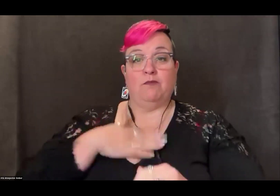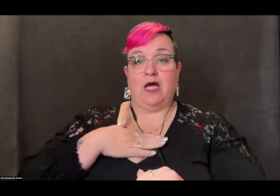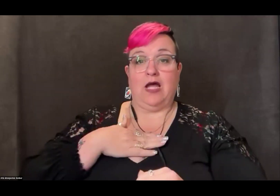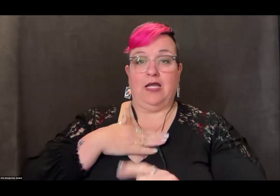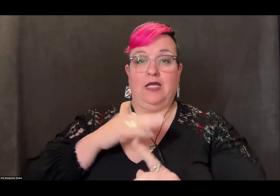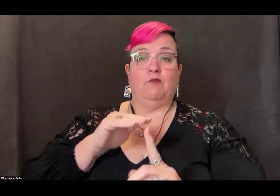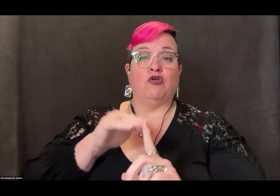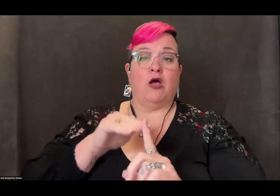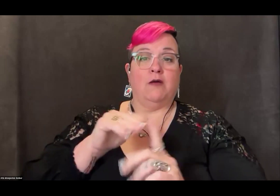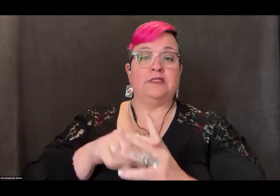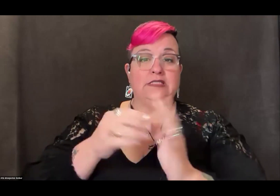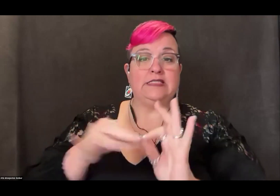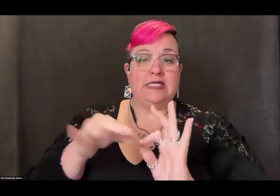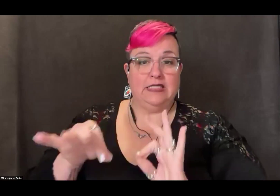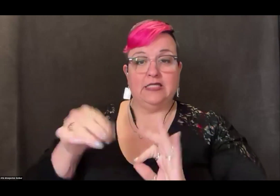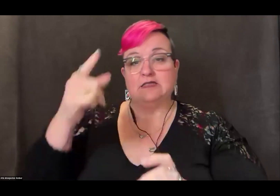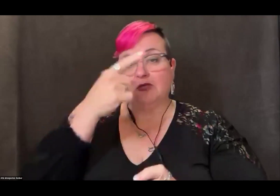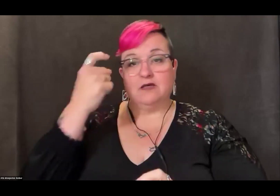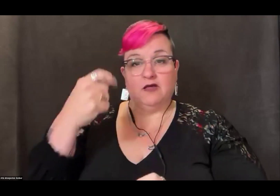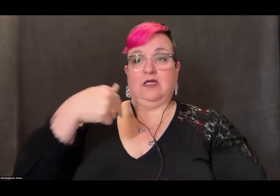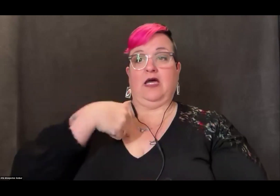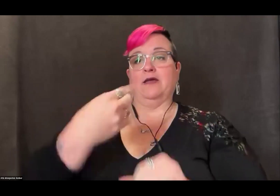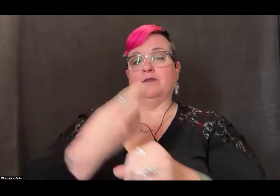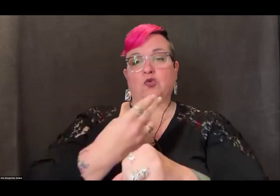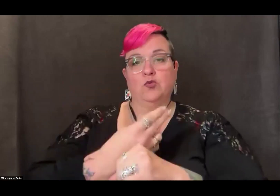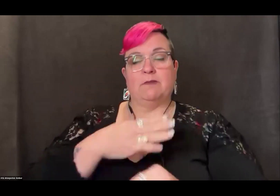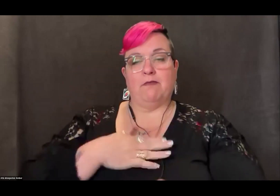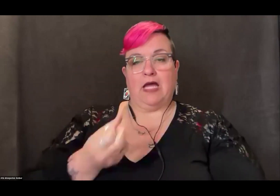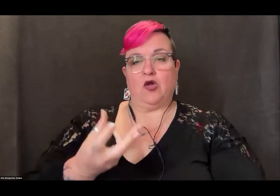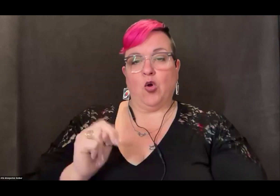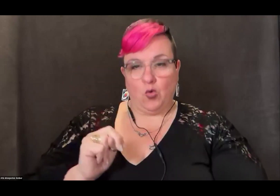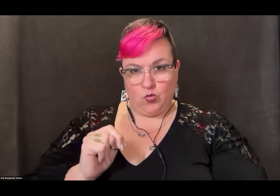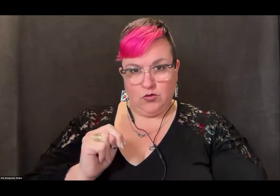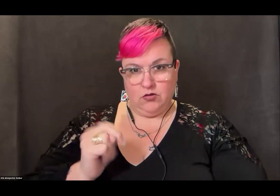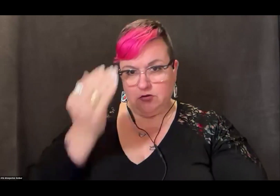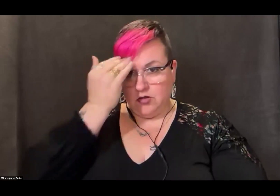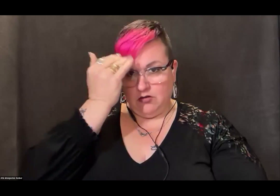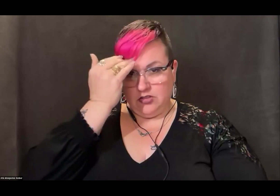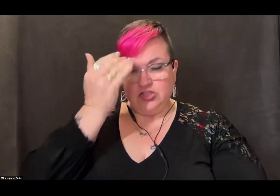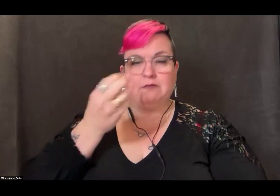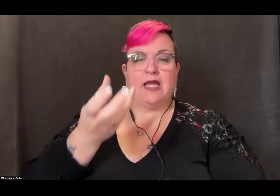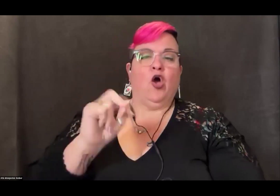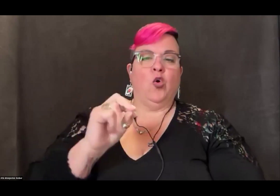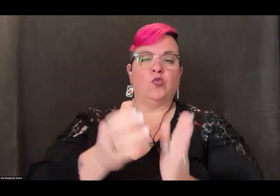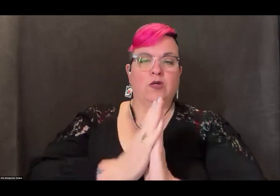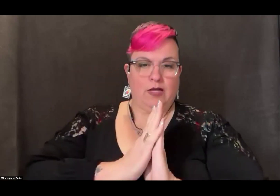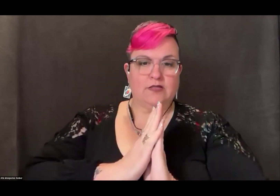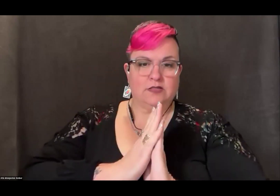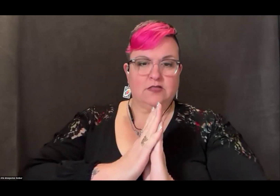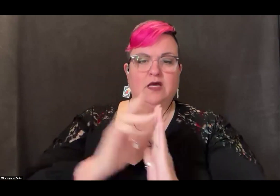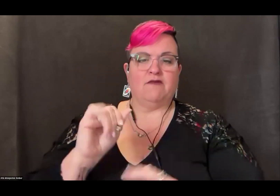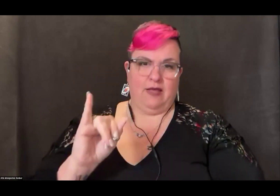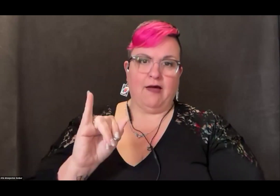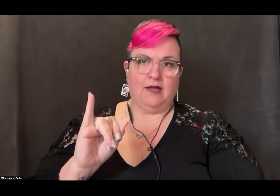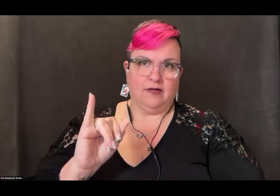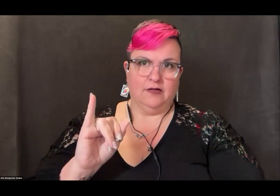prompting is because I'm using my own knowledge and requests of